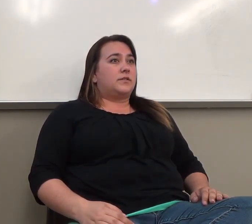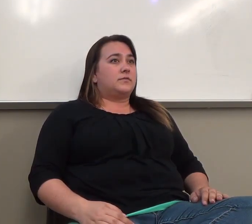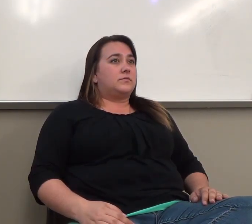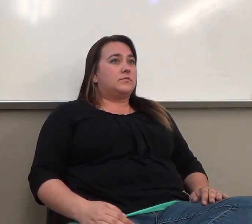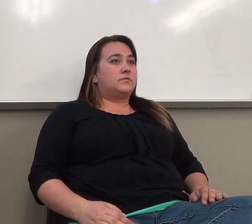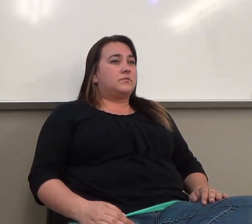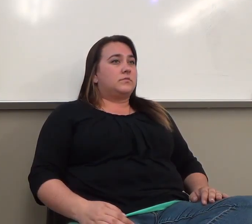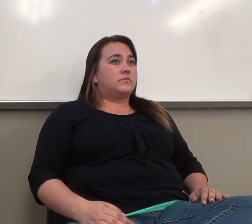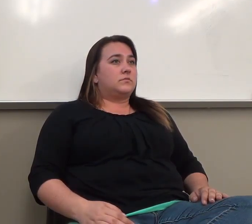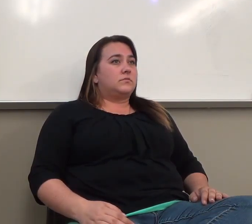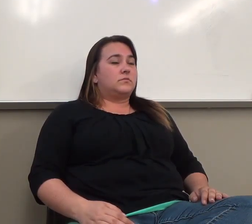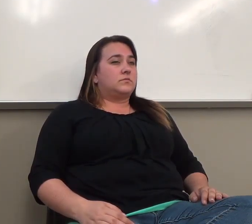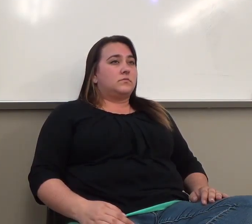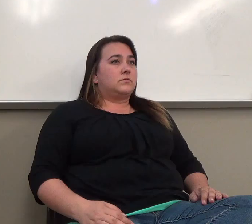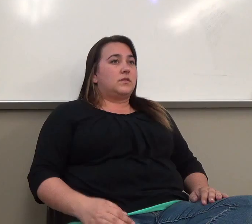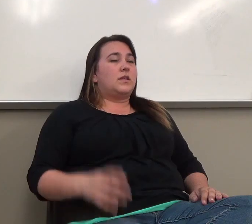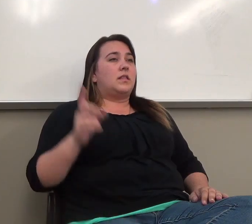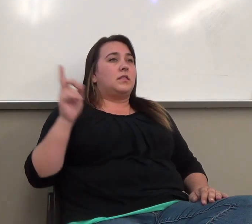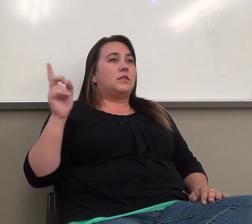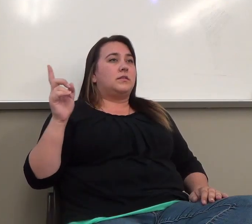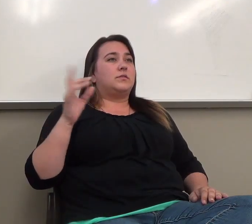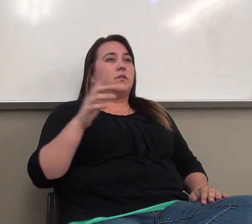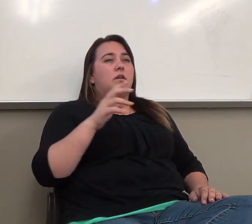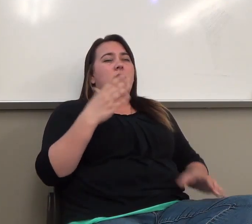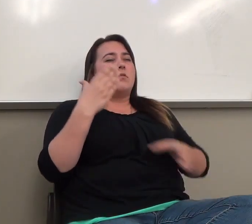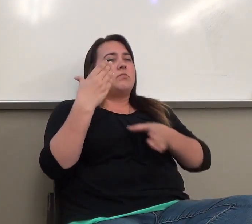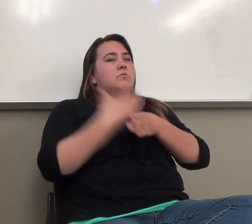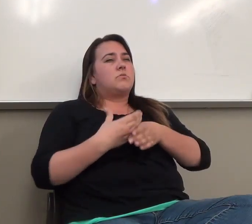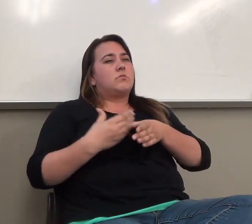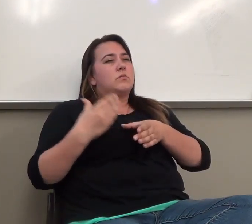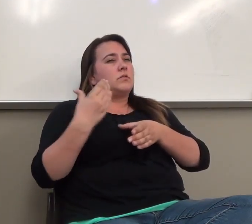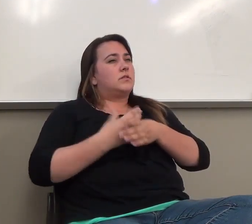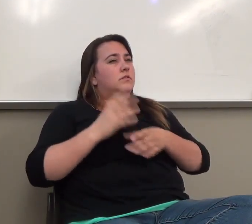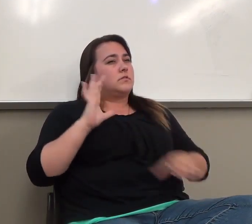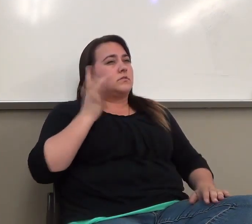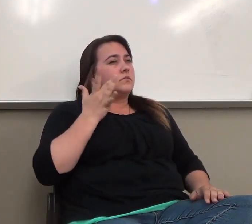Does the pronoun in this sentence agree with the verb?